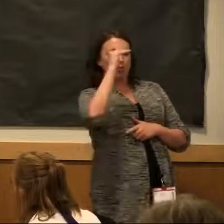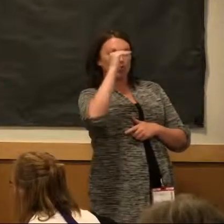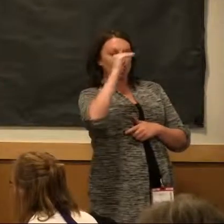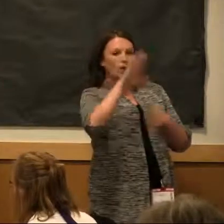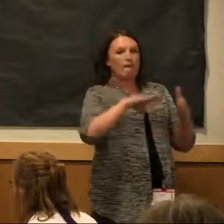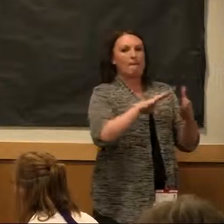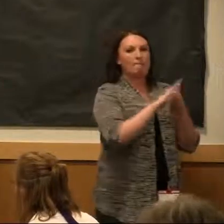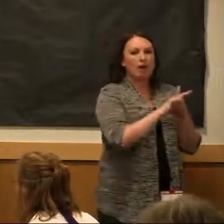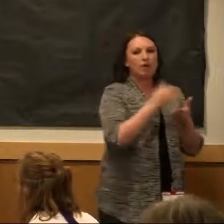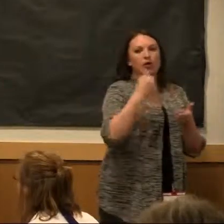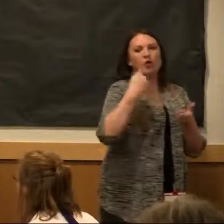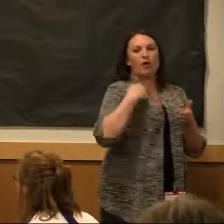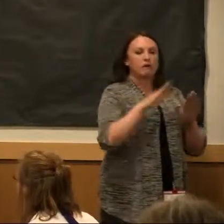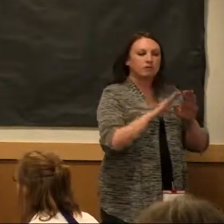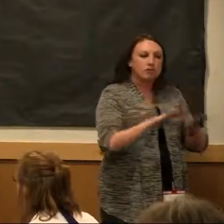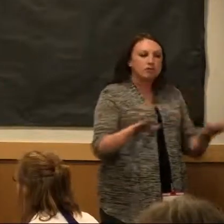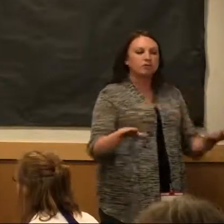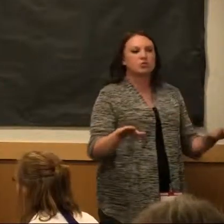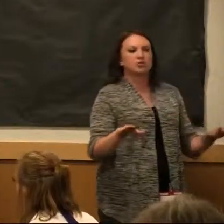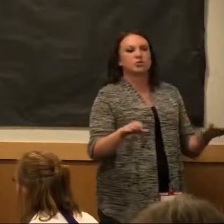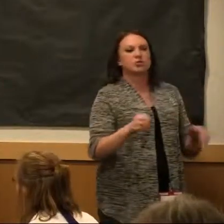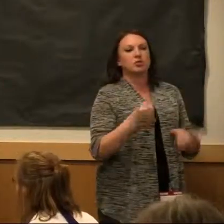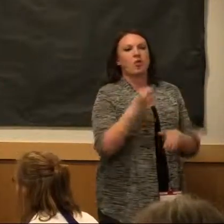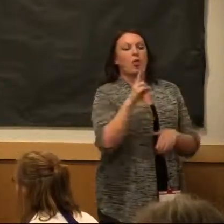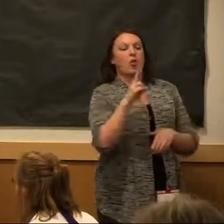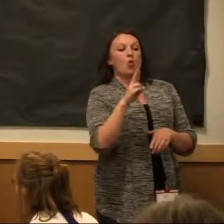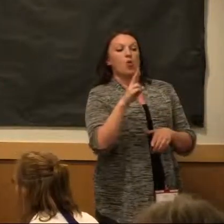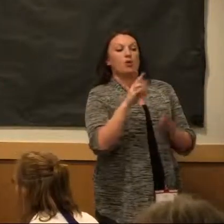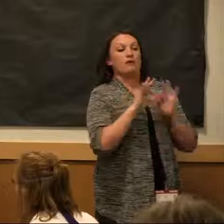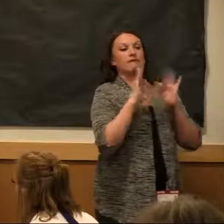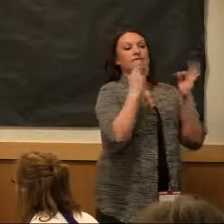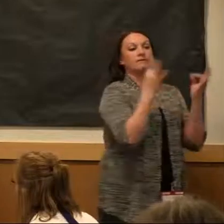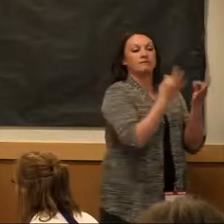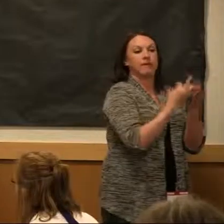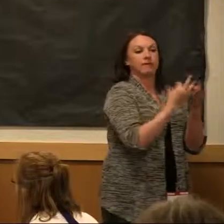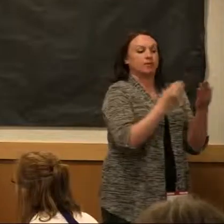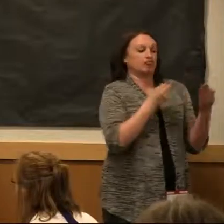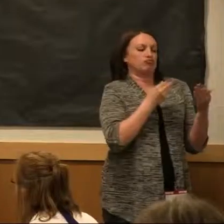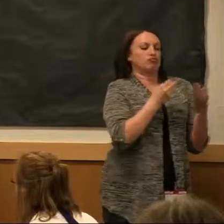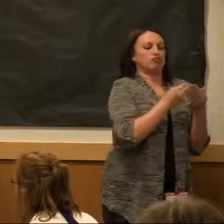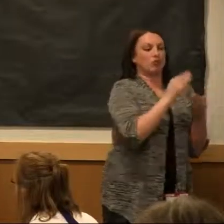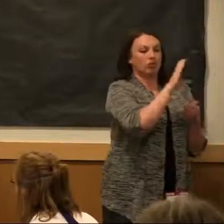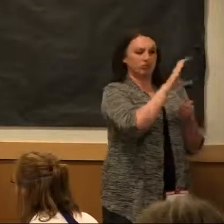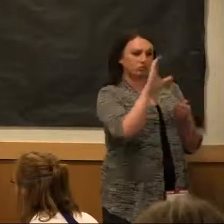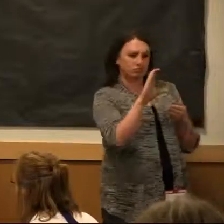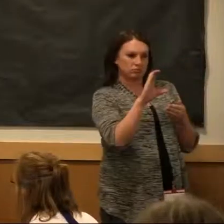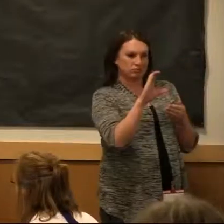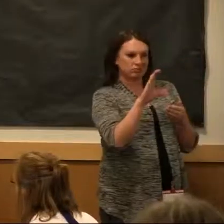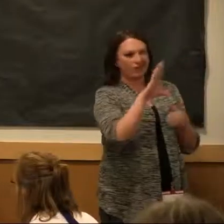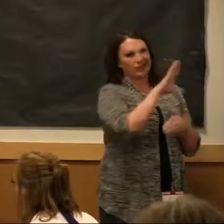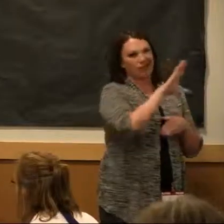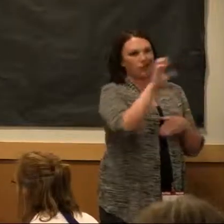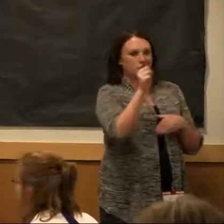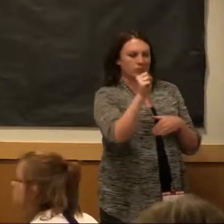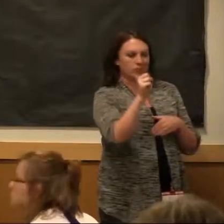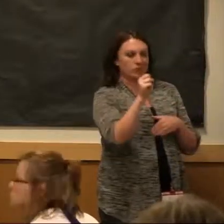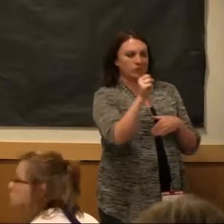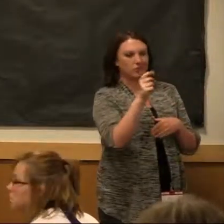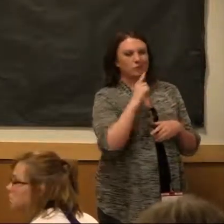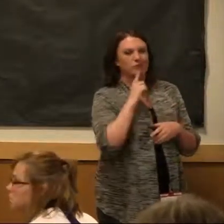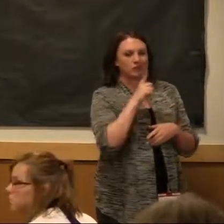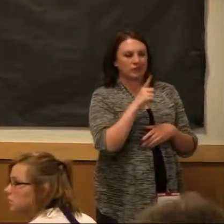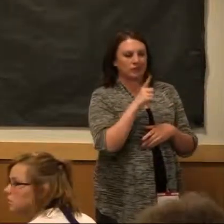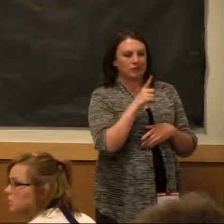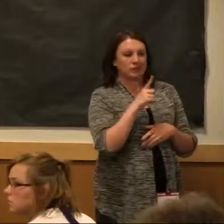dependent children, or whose families live close to, within Colorado Springs, essentially. They are